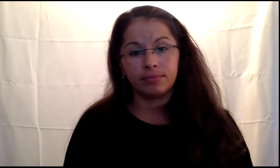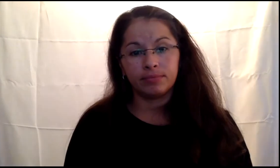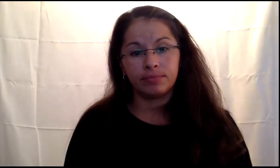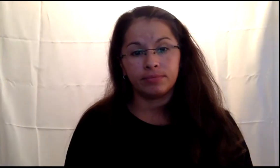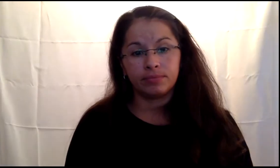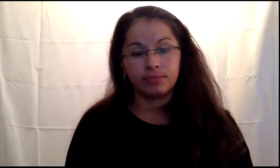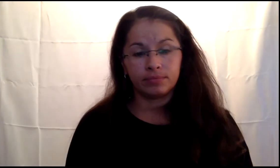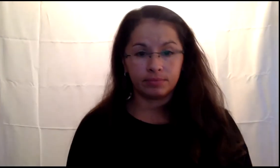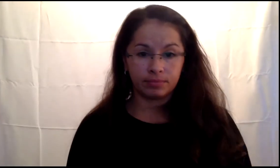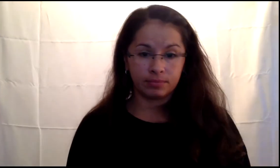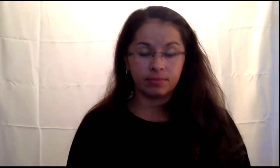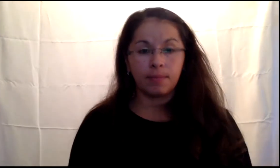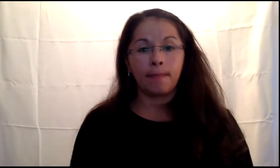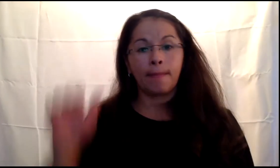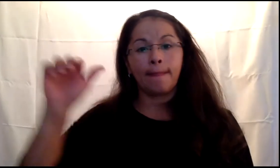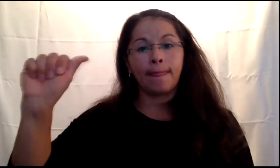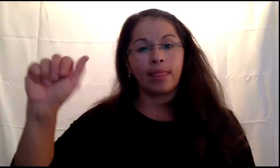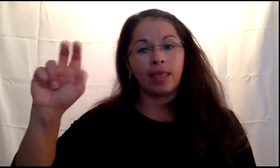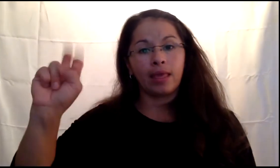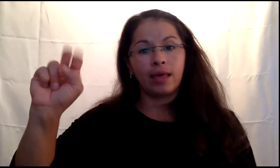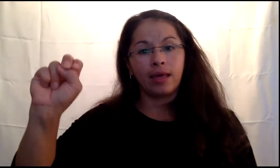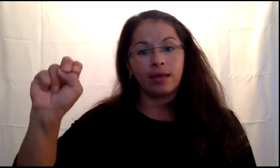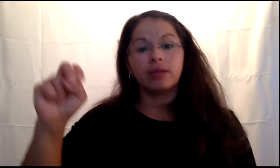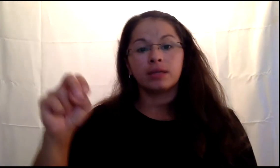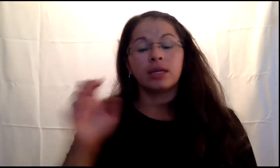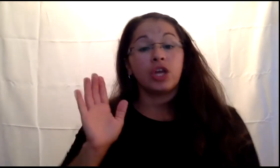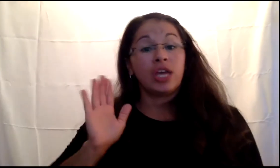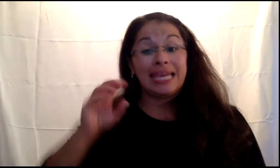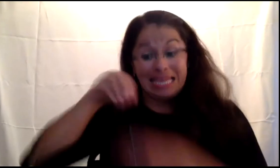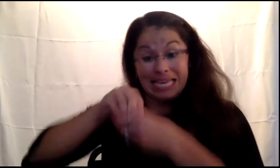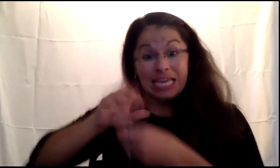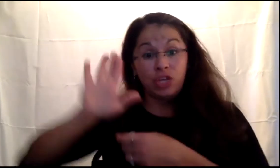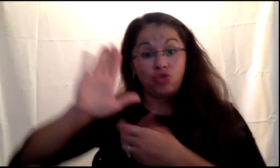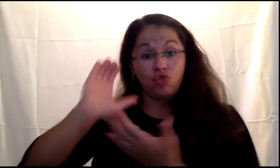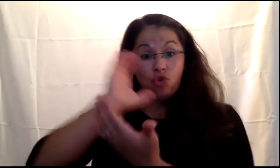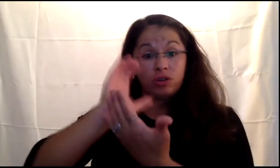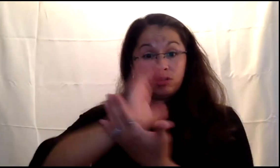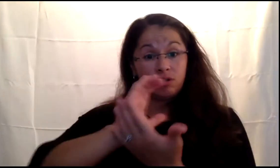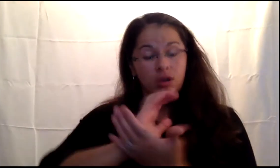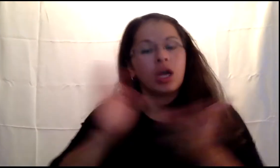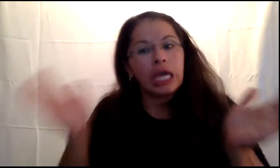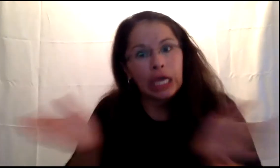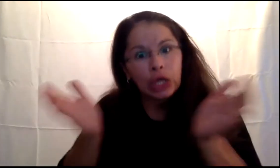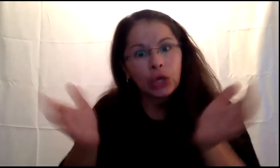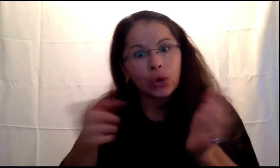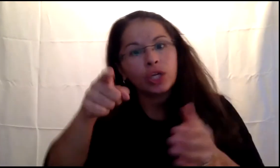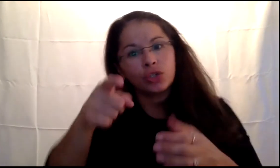Yeah, so in your search, we certainly want to encourage you to follow your ganas, your dreams, your goals,